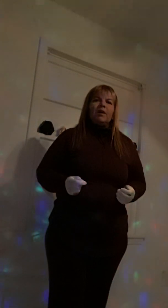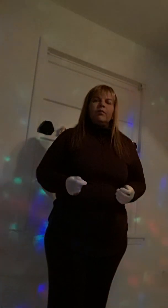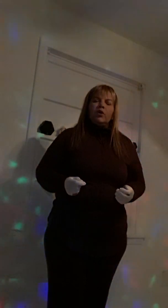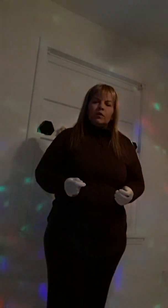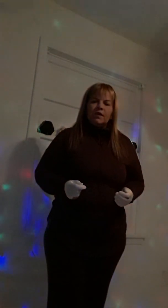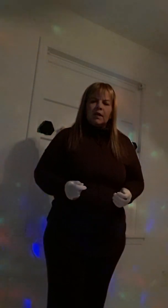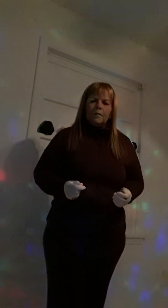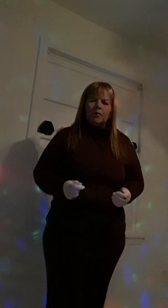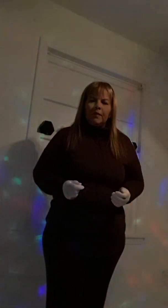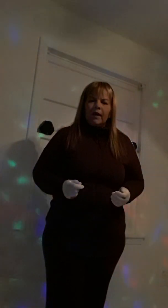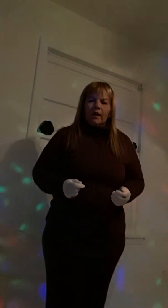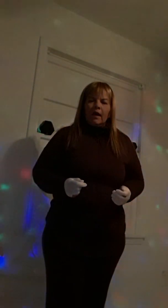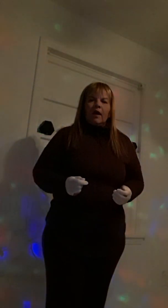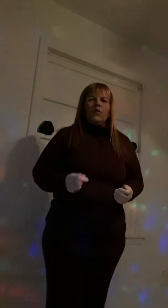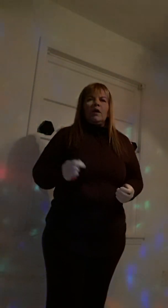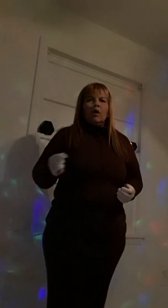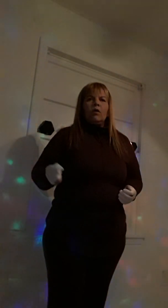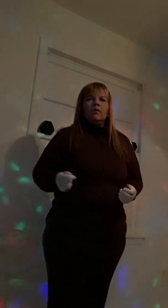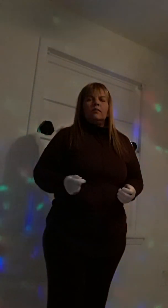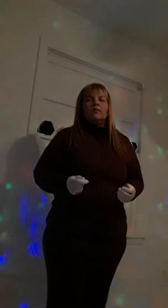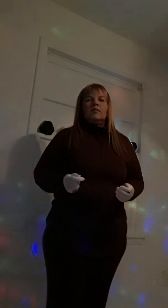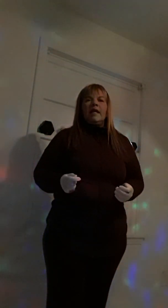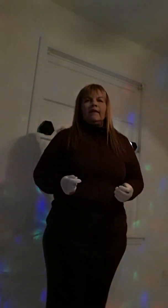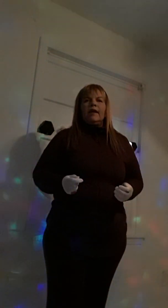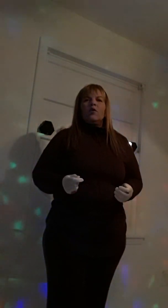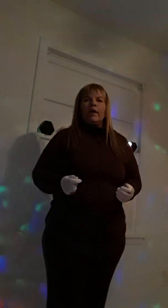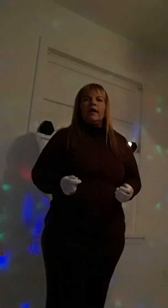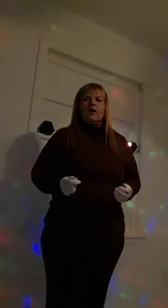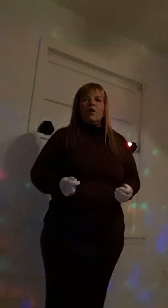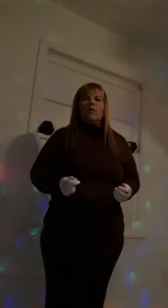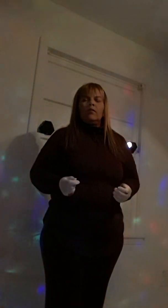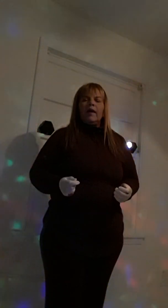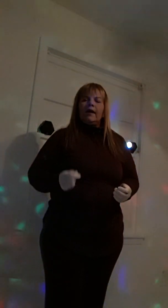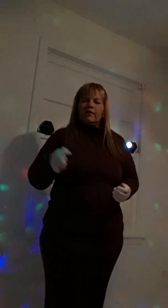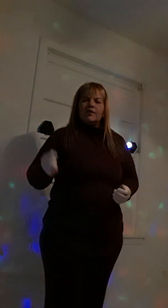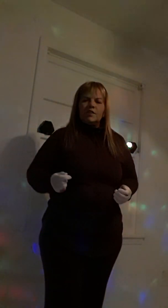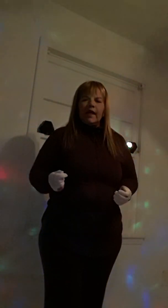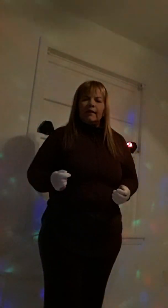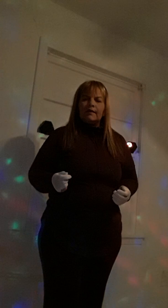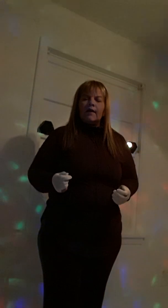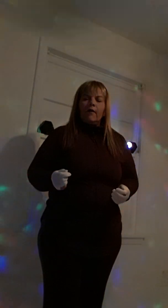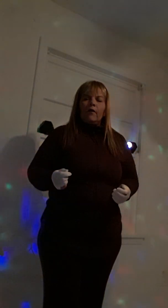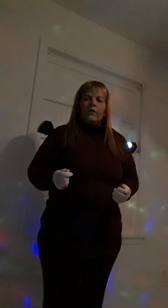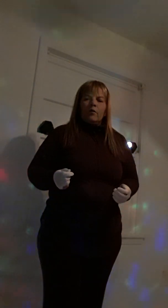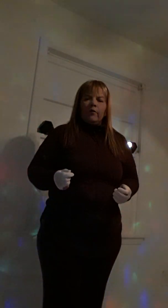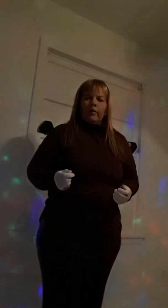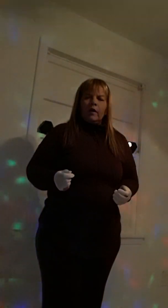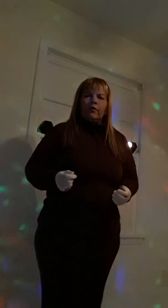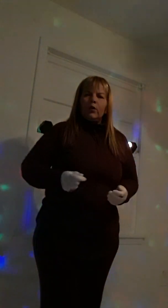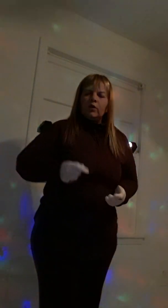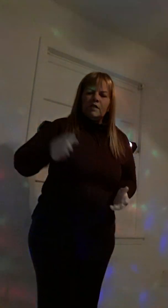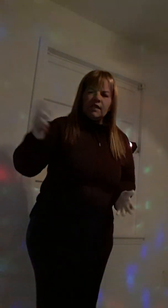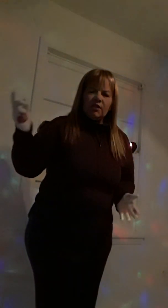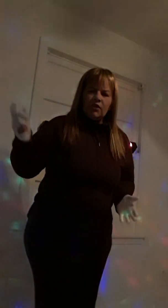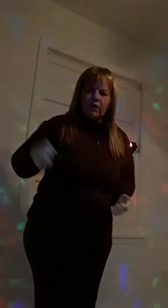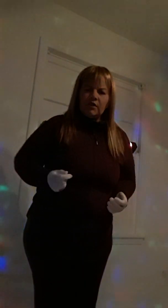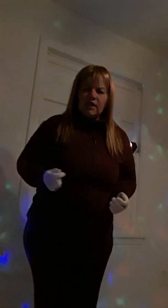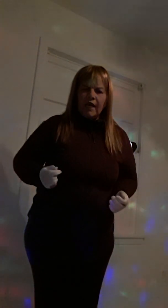people using them, and we know that they already know and understand. Through all these 6 years, they have